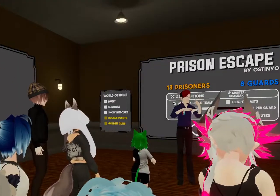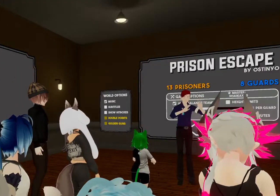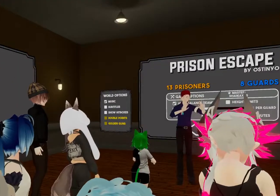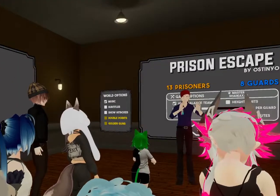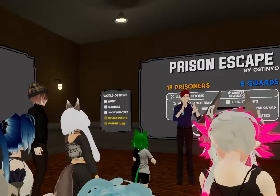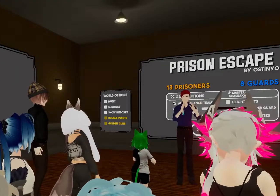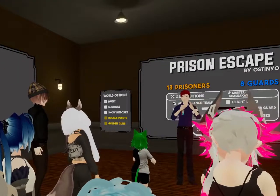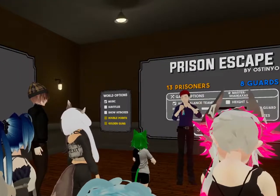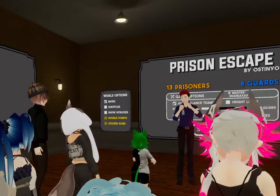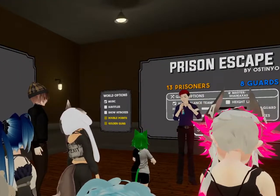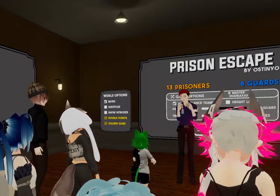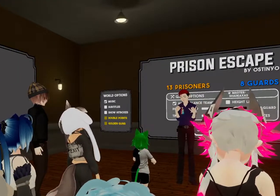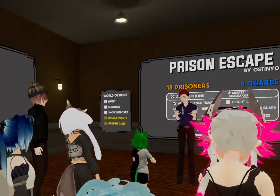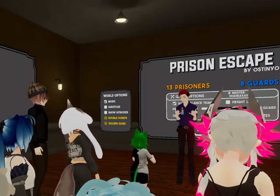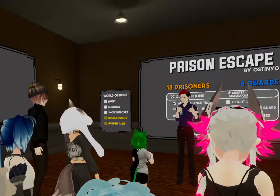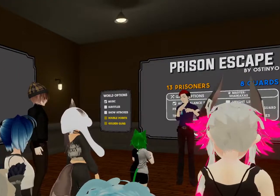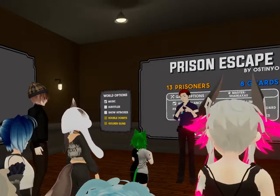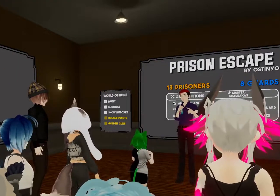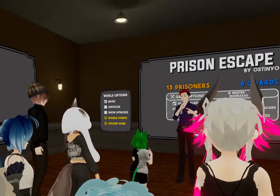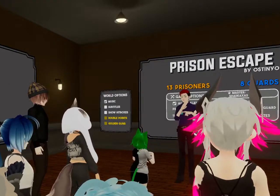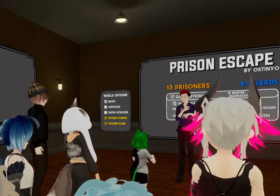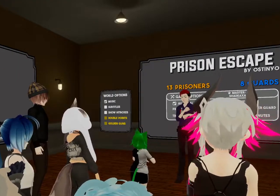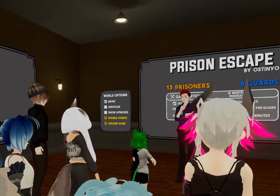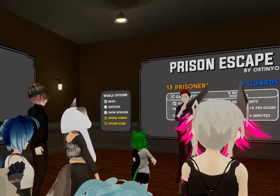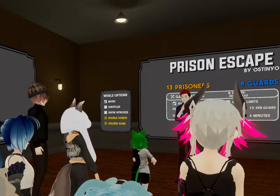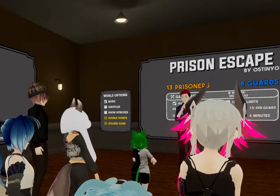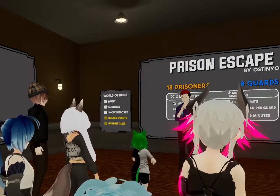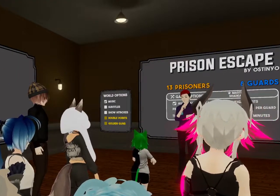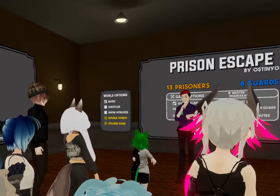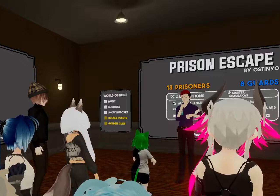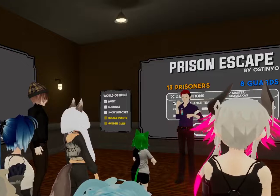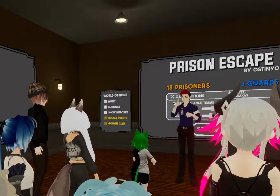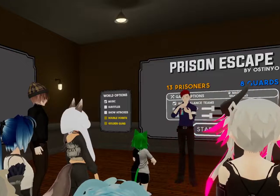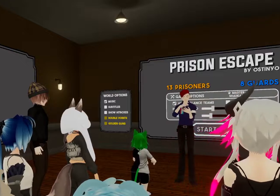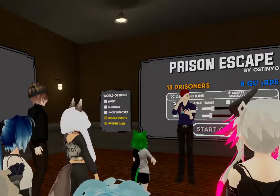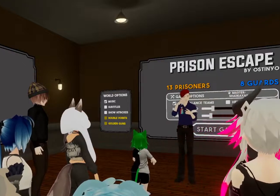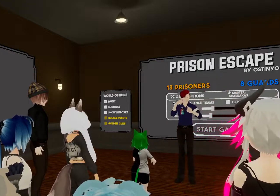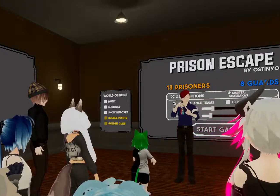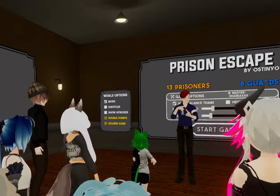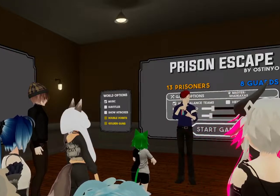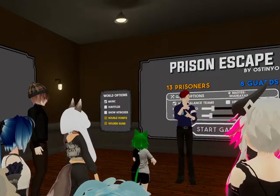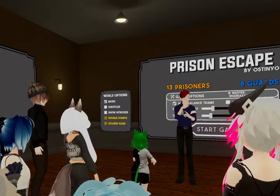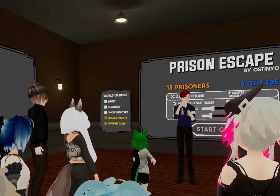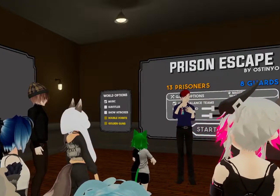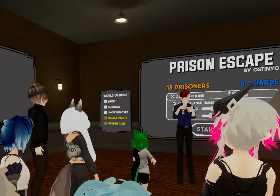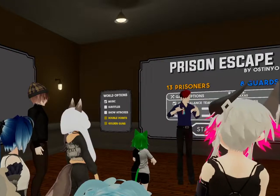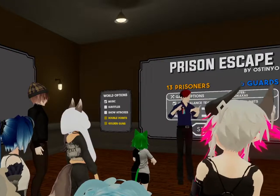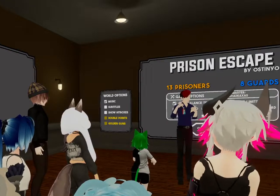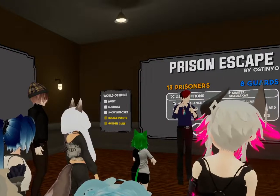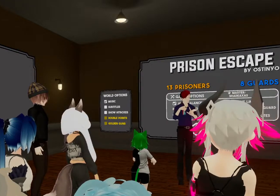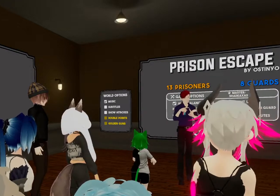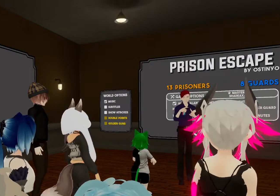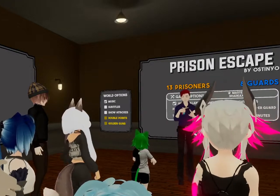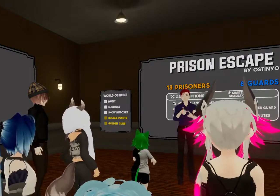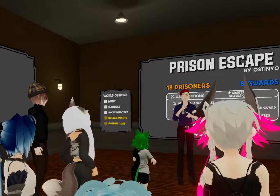weird. I'm just SimComing right now, but I really, for like learning purposes, for language purposes,